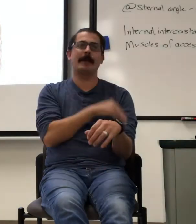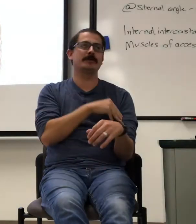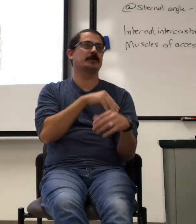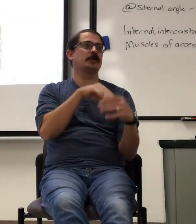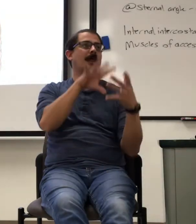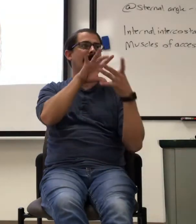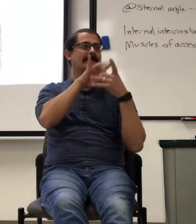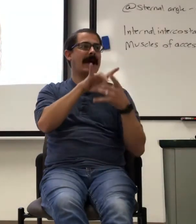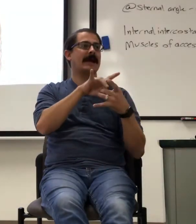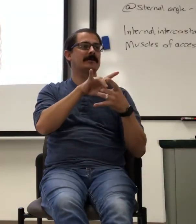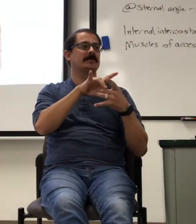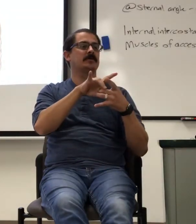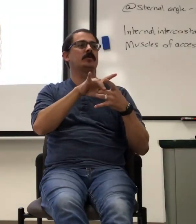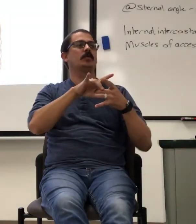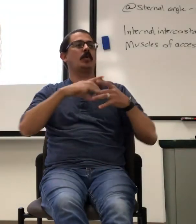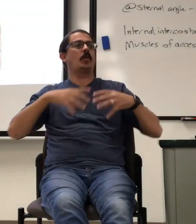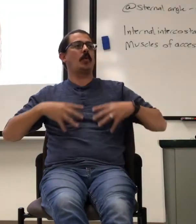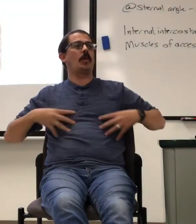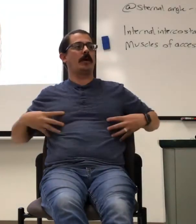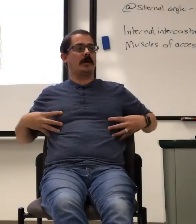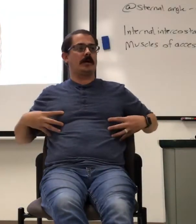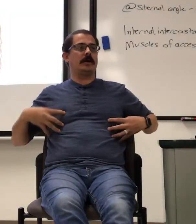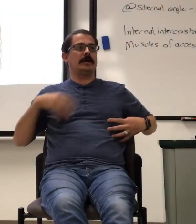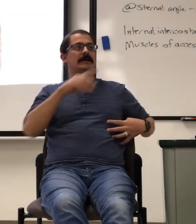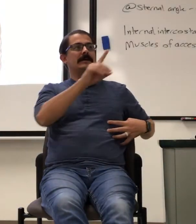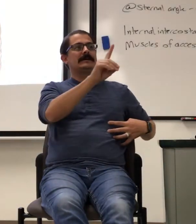that attaches to ribs.